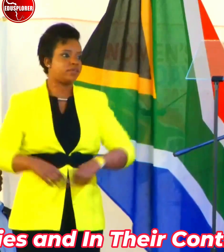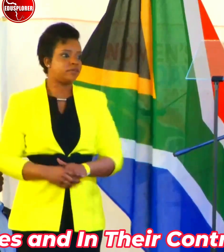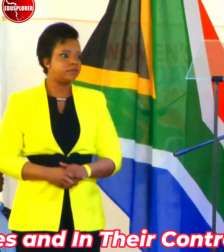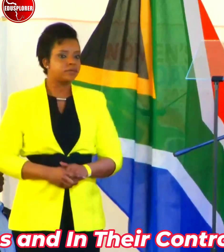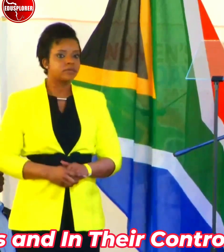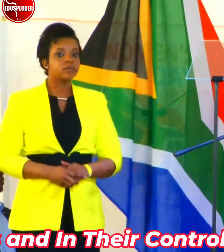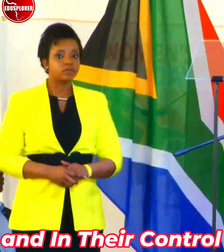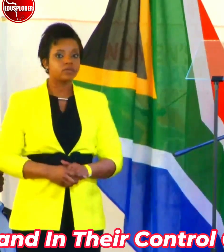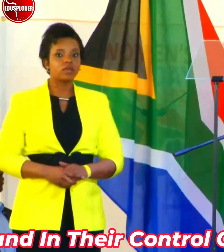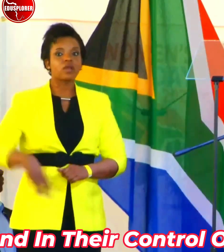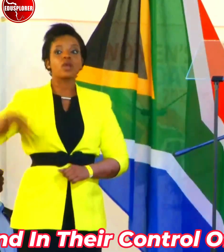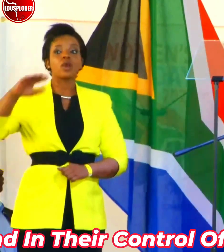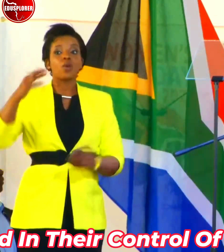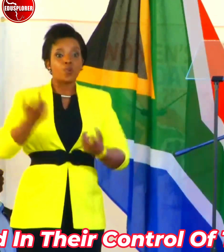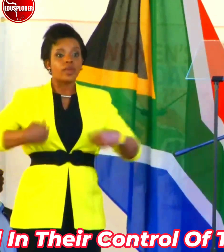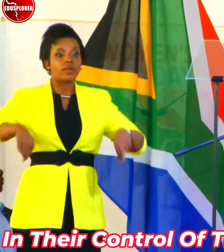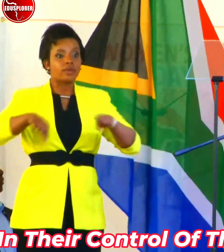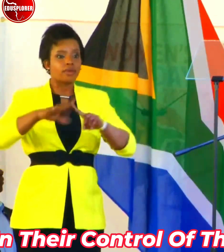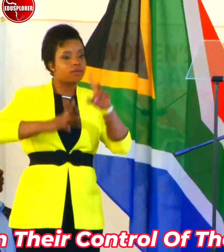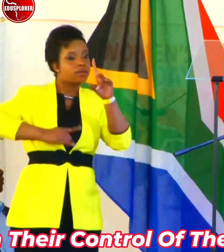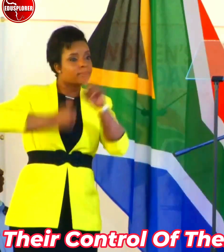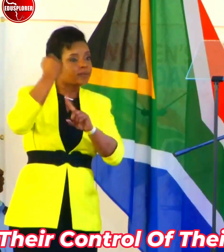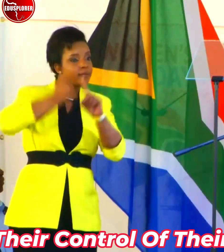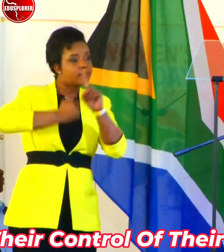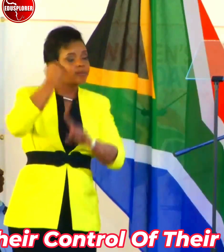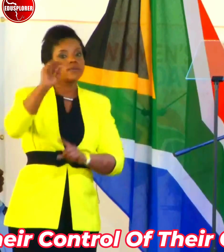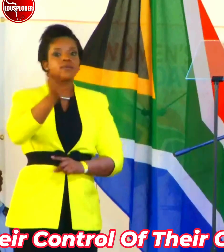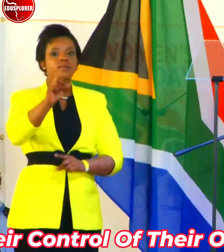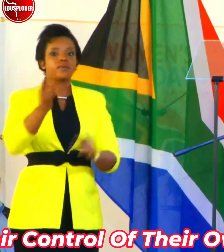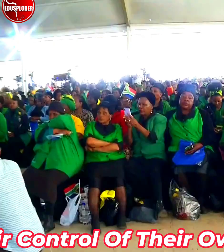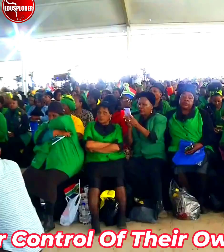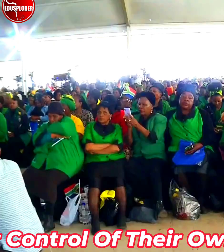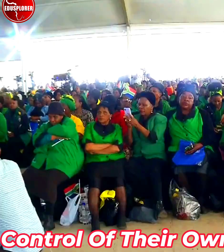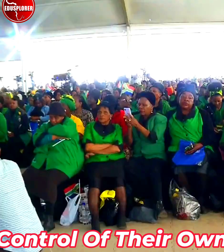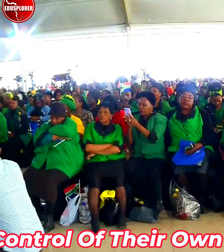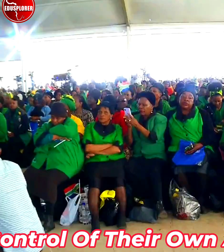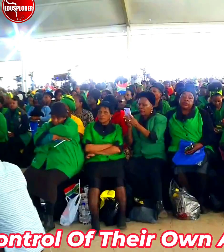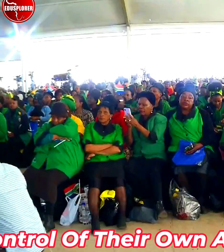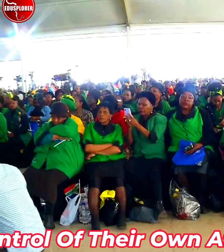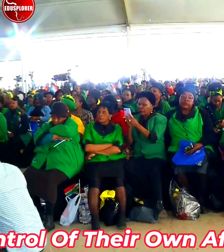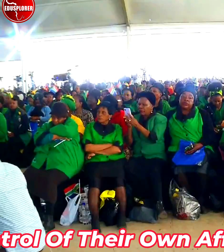and we are striving to ensure that women become freer